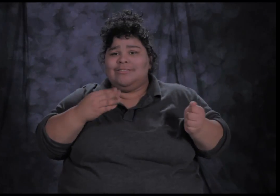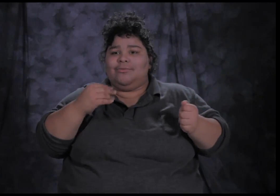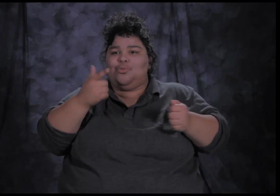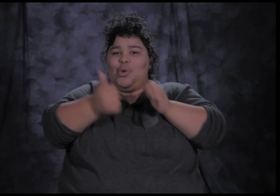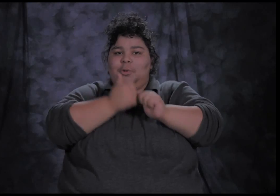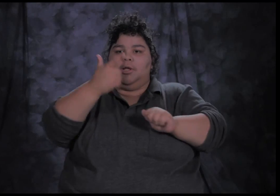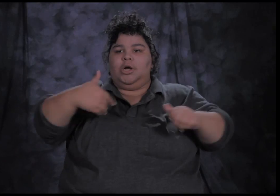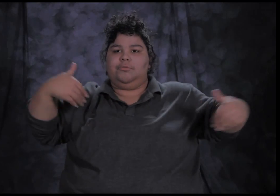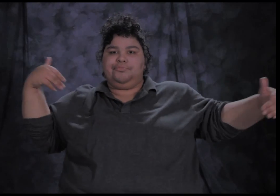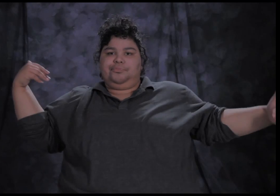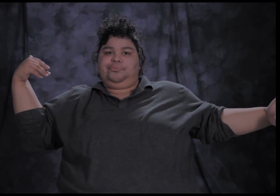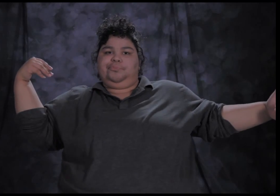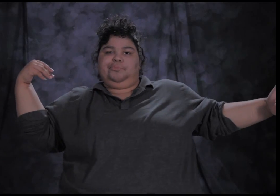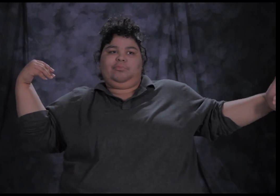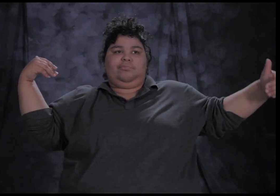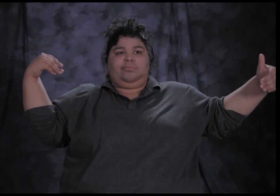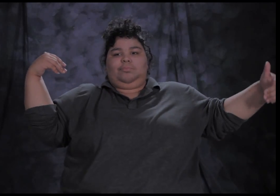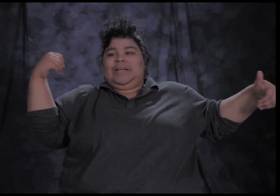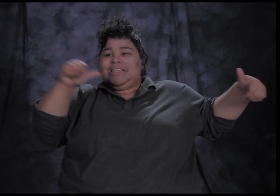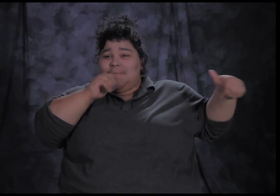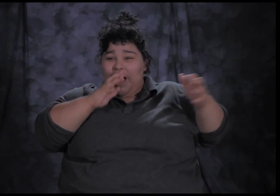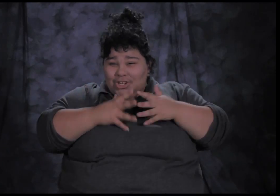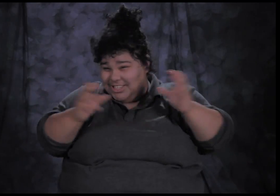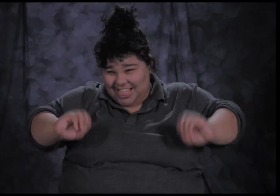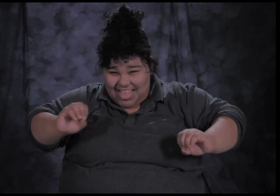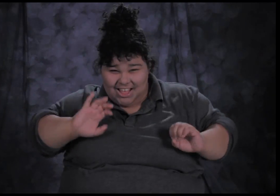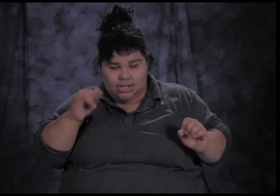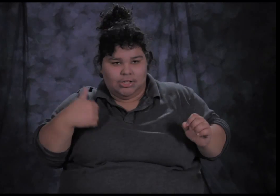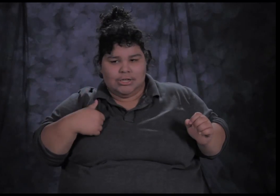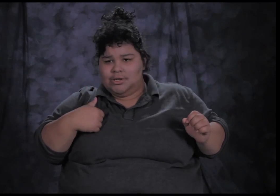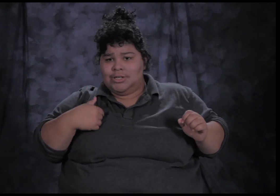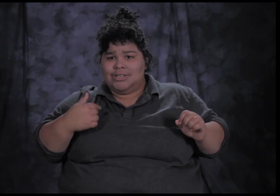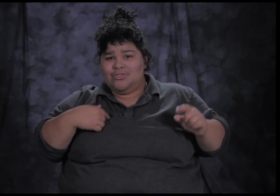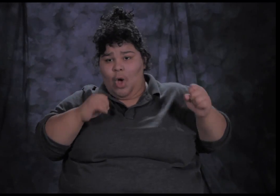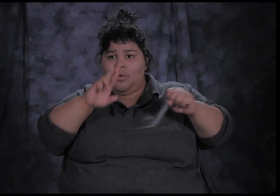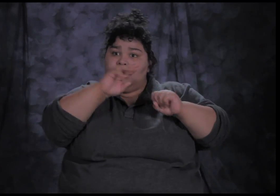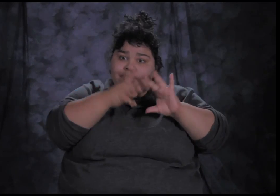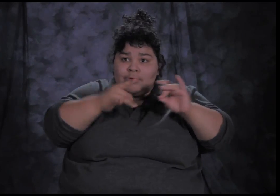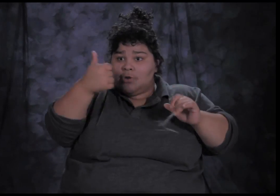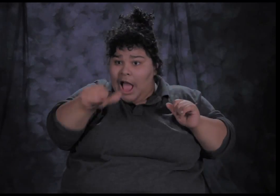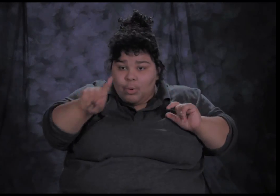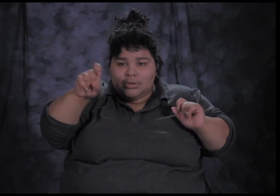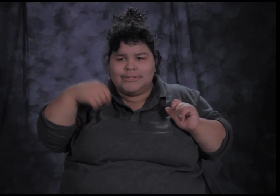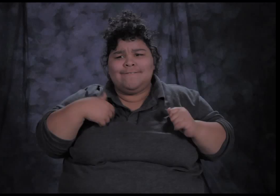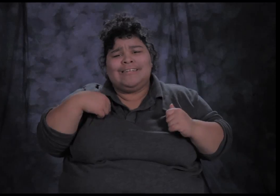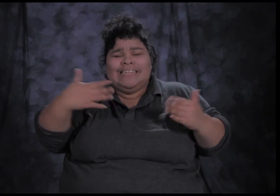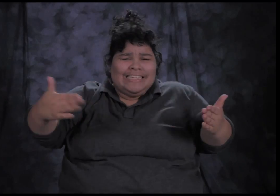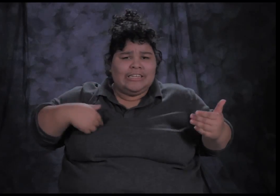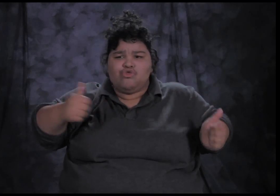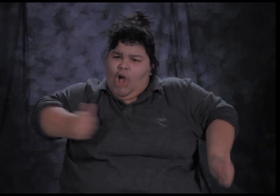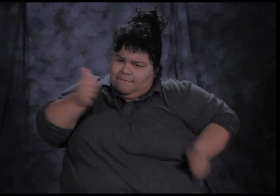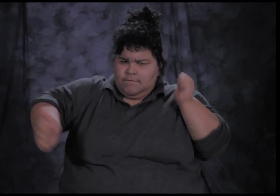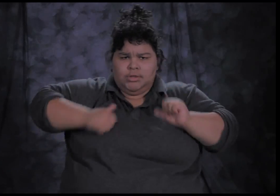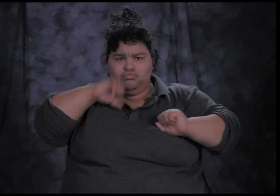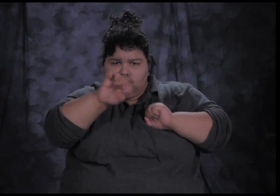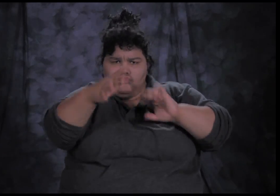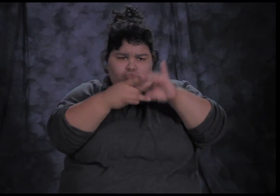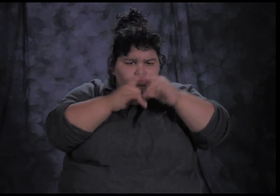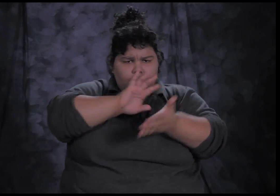the conversations that are going on. And because it's a hearing environment, it's not totally accessible to me. But Rob, he really